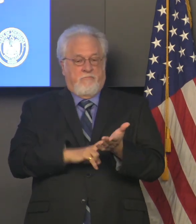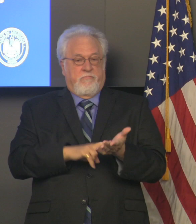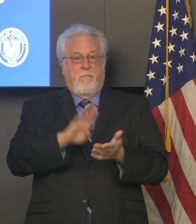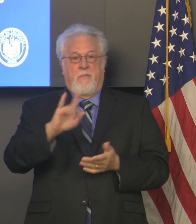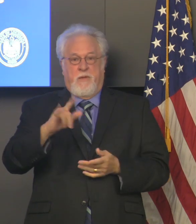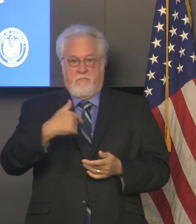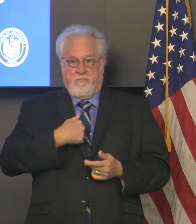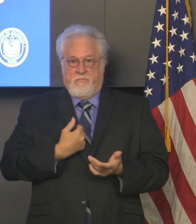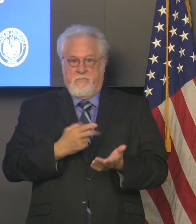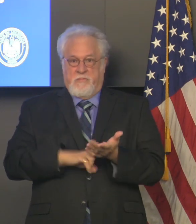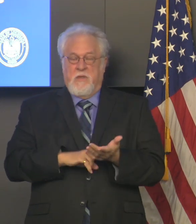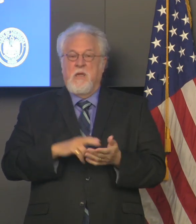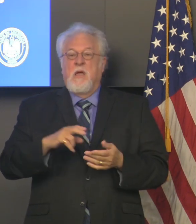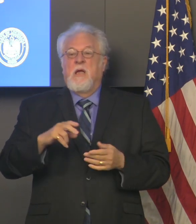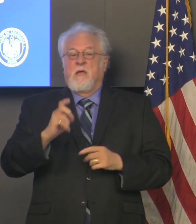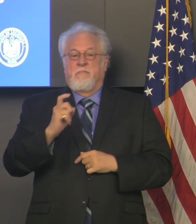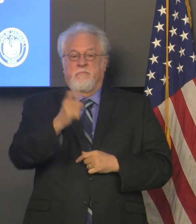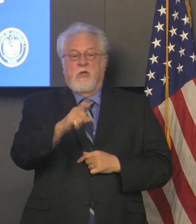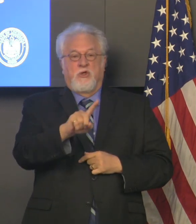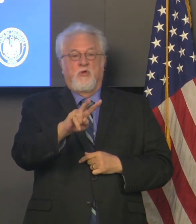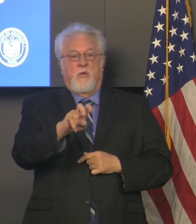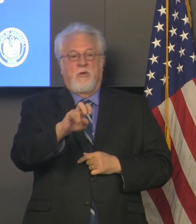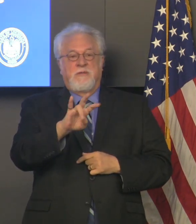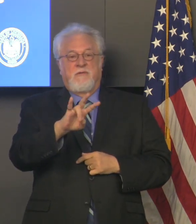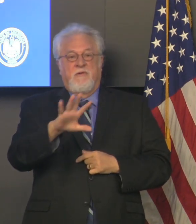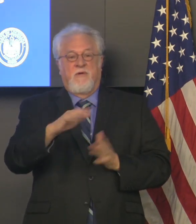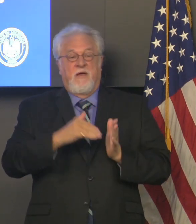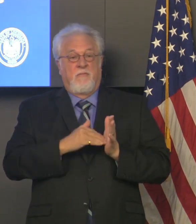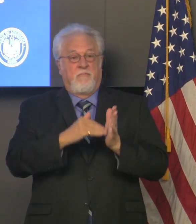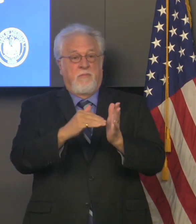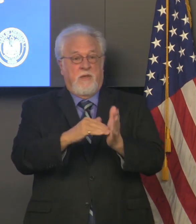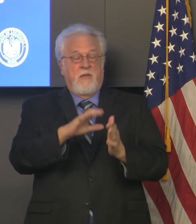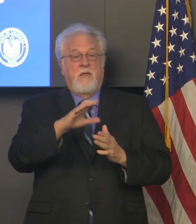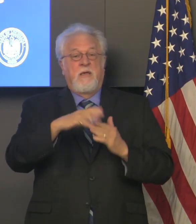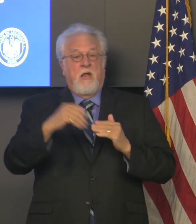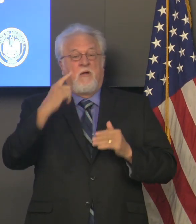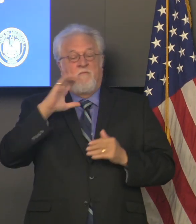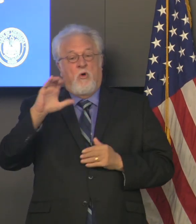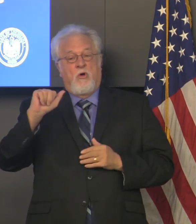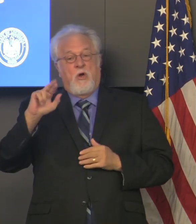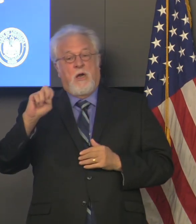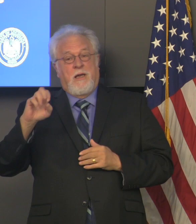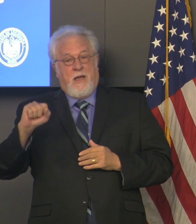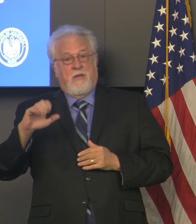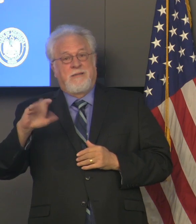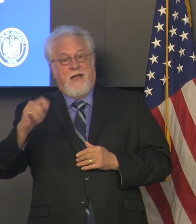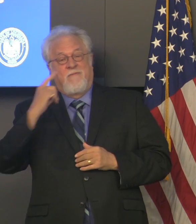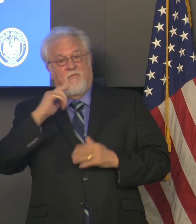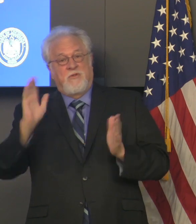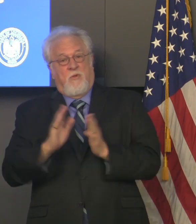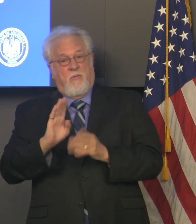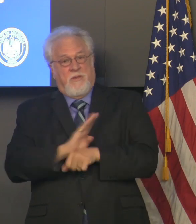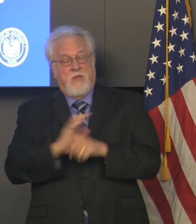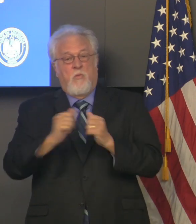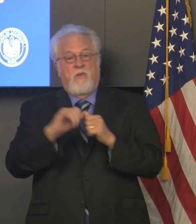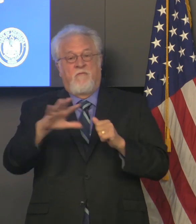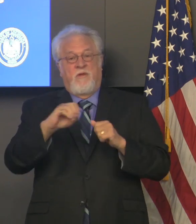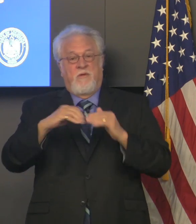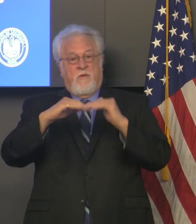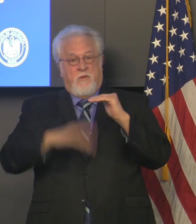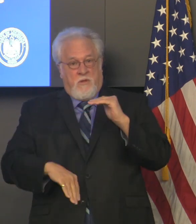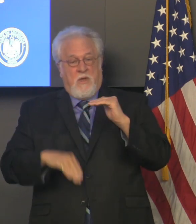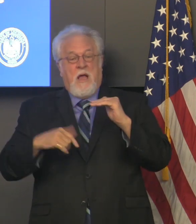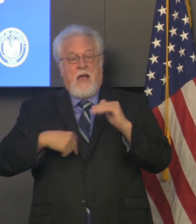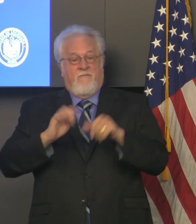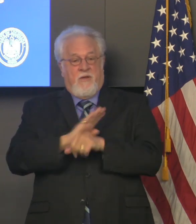law that designated $275 million of CARES Act funding for small businesses with 50 employees or fewer who had